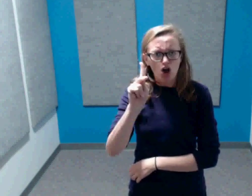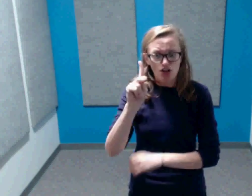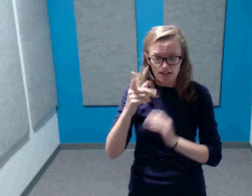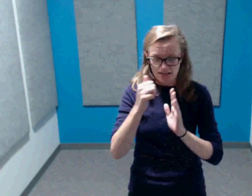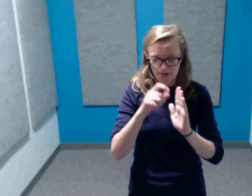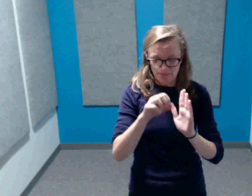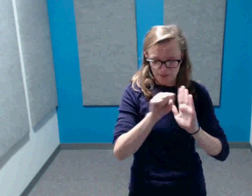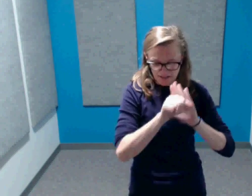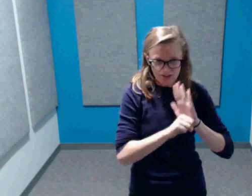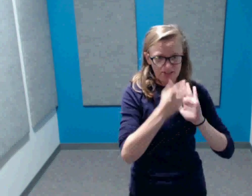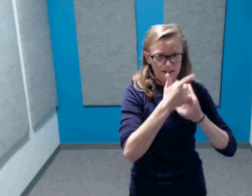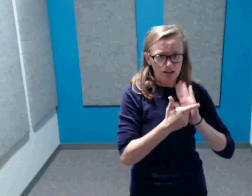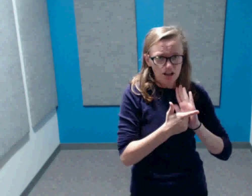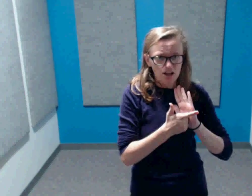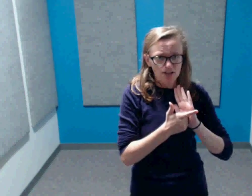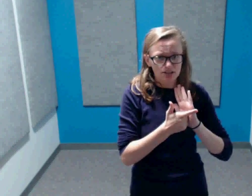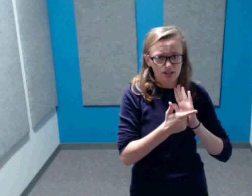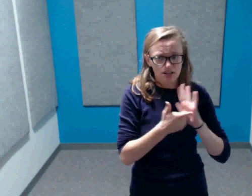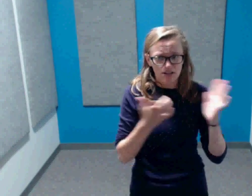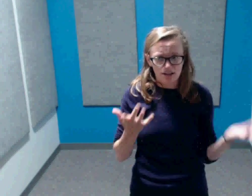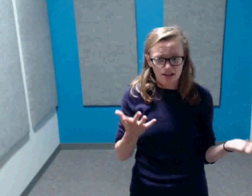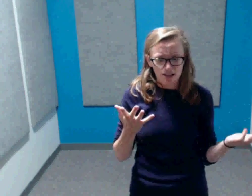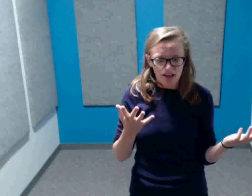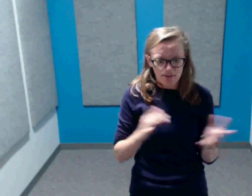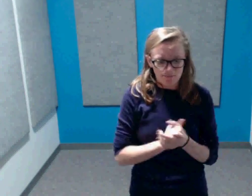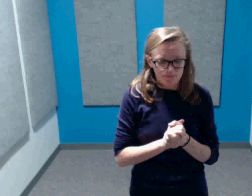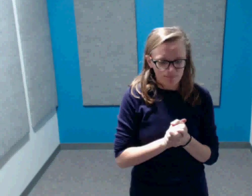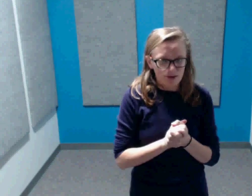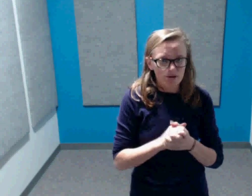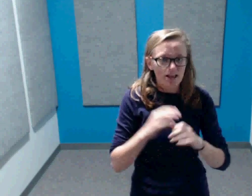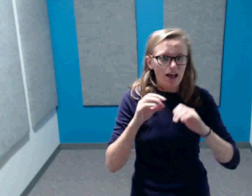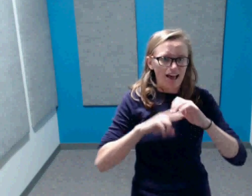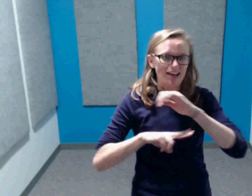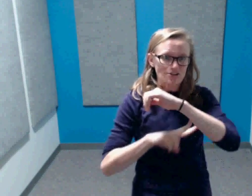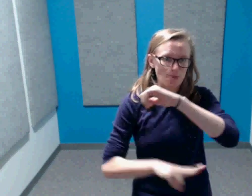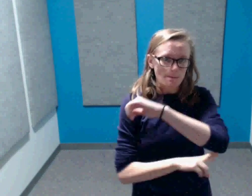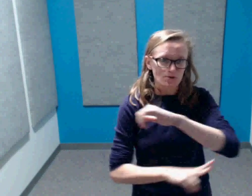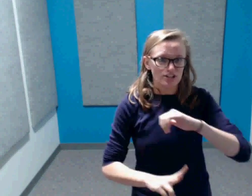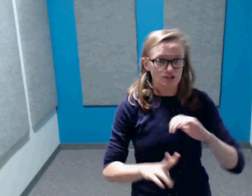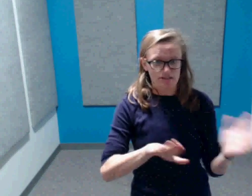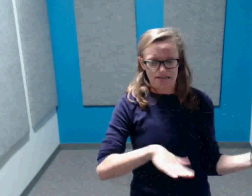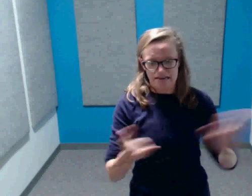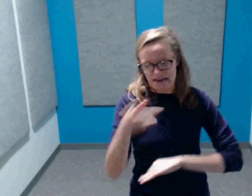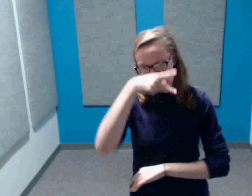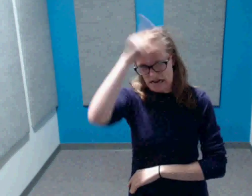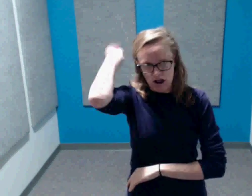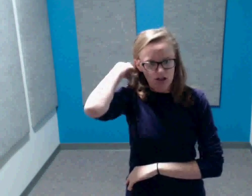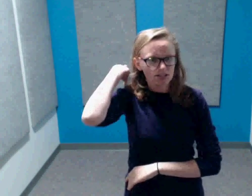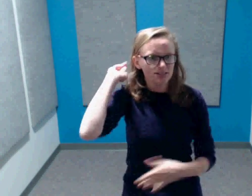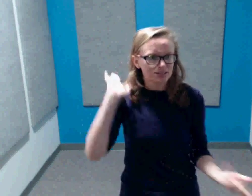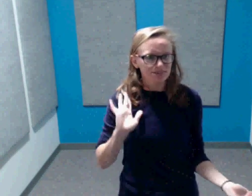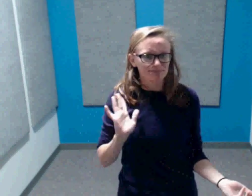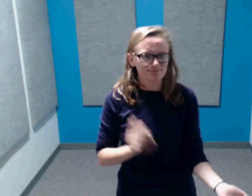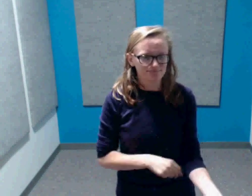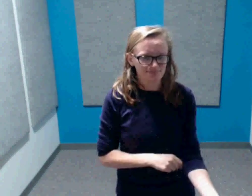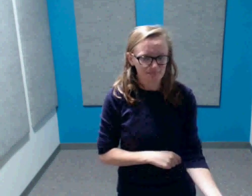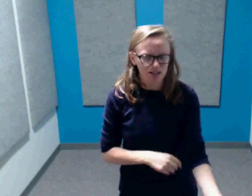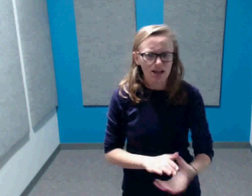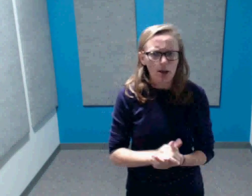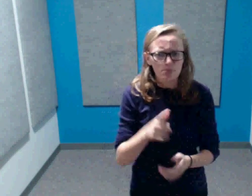every state-maintained bridge has got to have at least one dead skunk in the middle of it, okay? And when we drive across the bridge, you need to smell that smell. But these guys weren't really that strong.